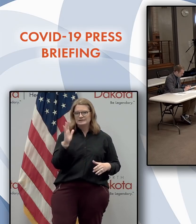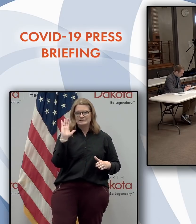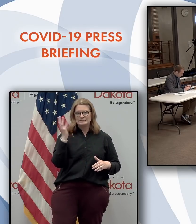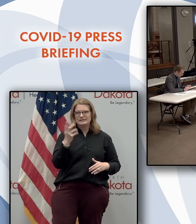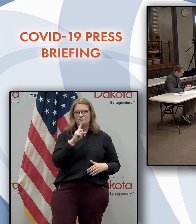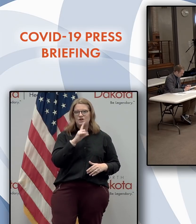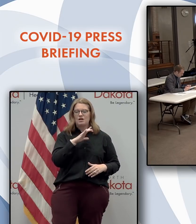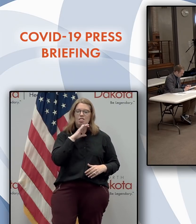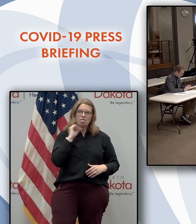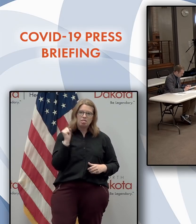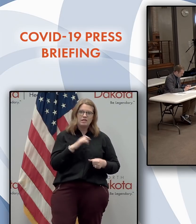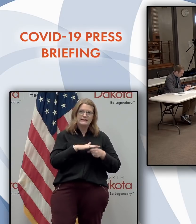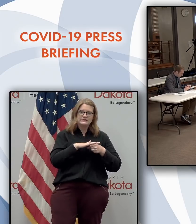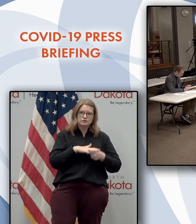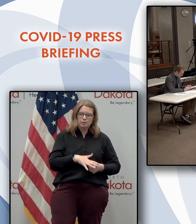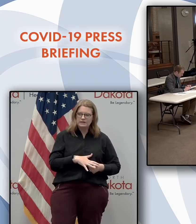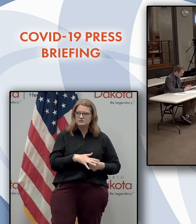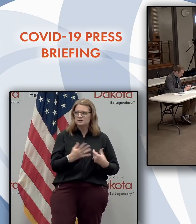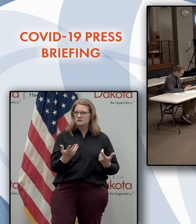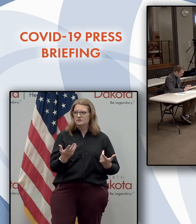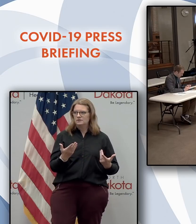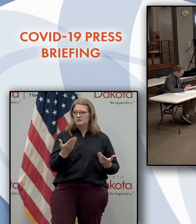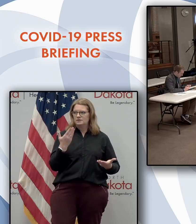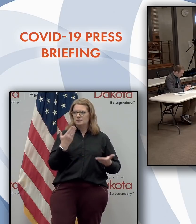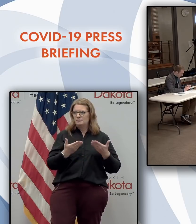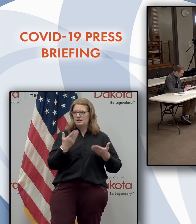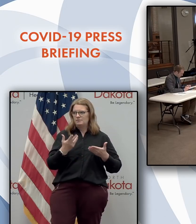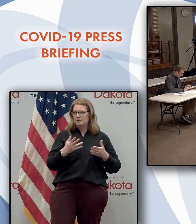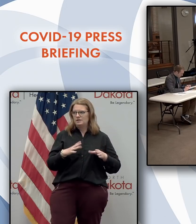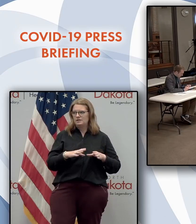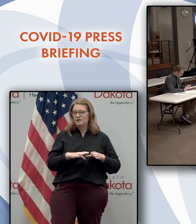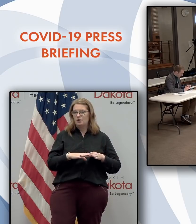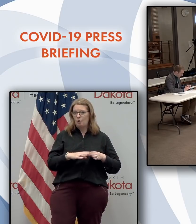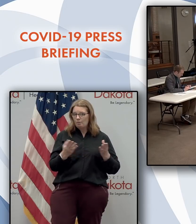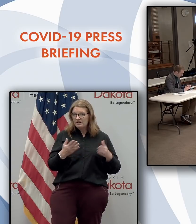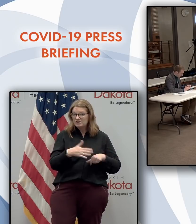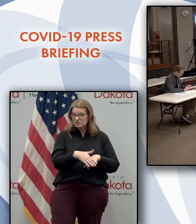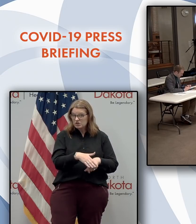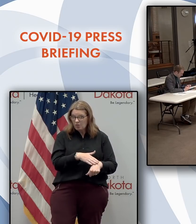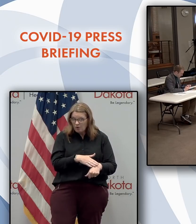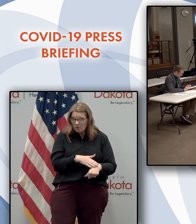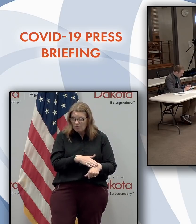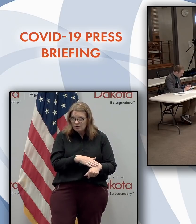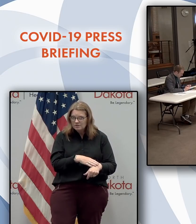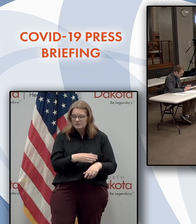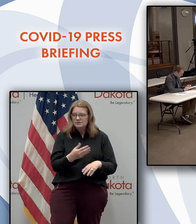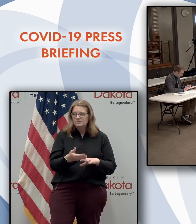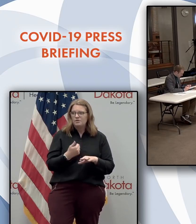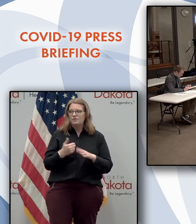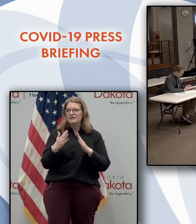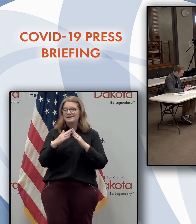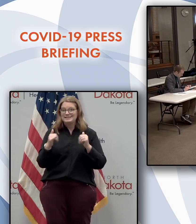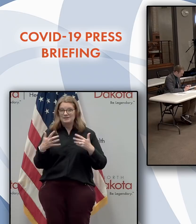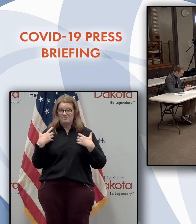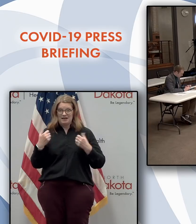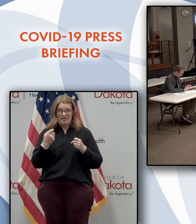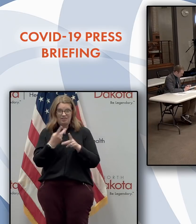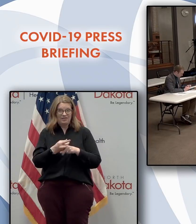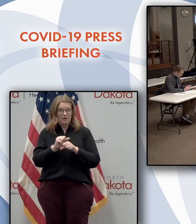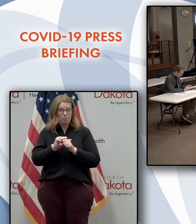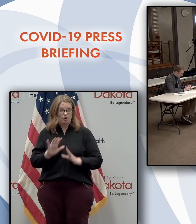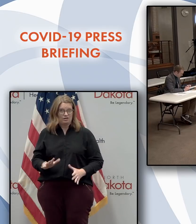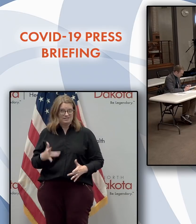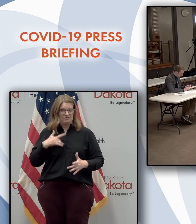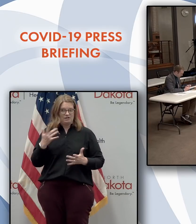very stressed. Is there any thought that perhaps the reopening should slow down at this point before the system and our healthcare workers become